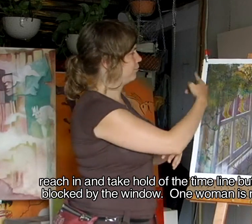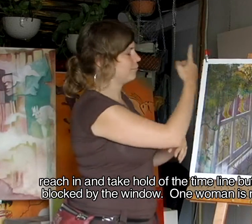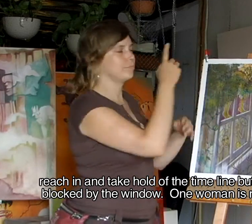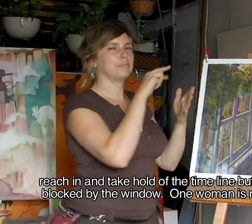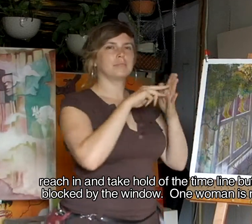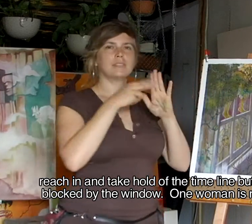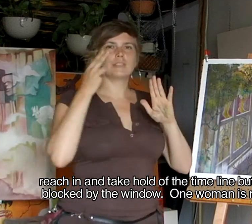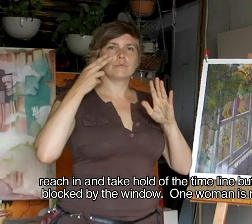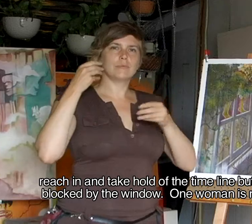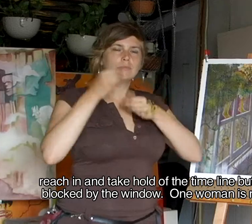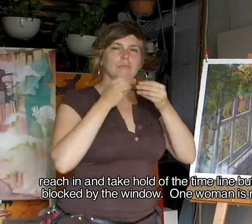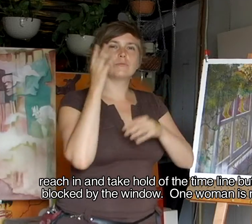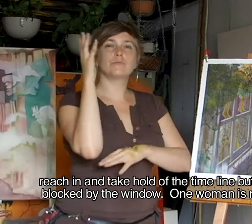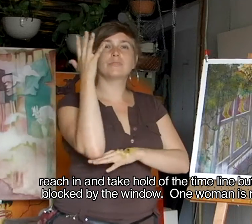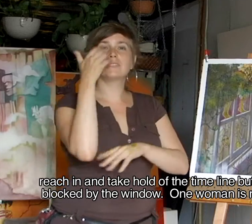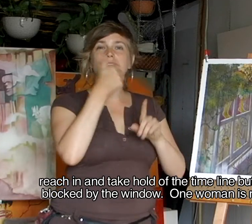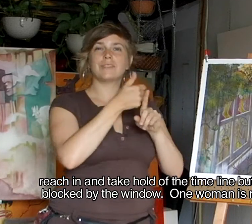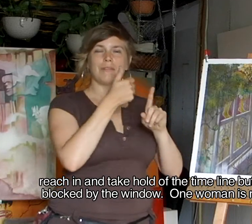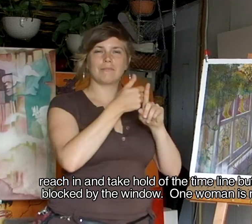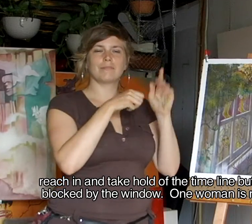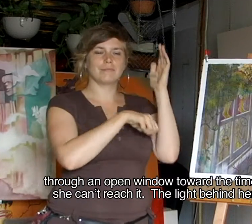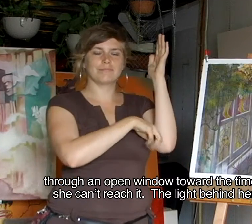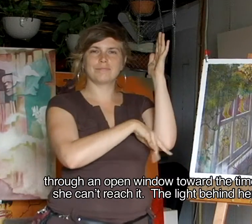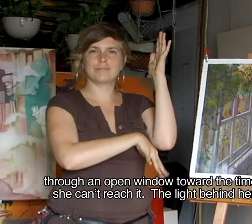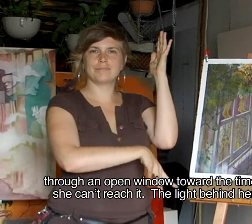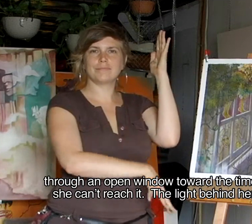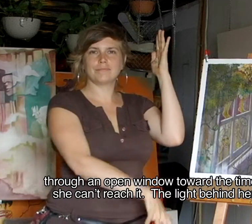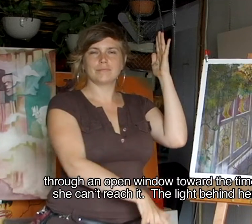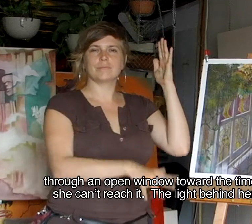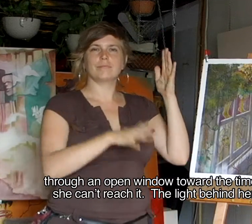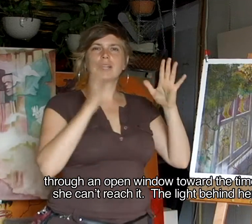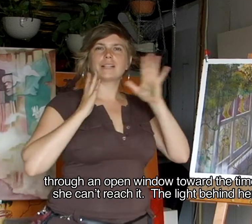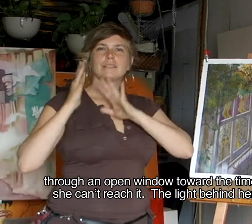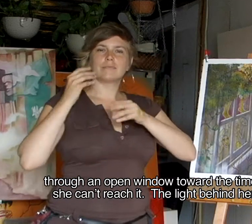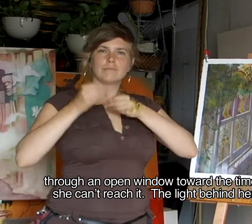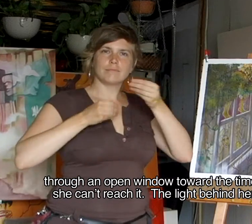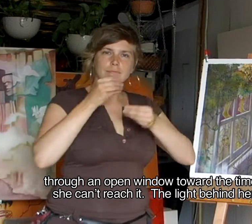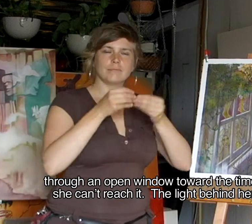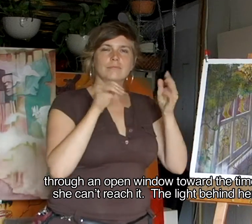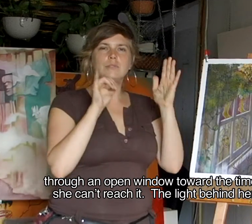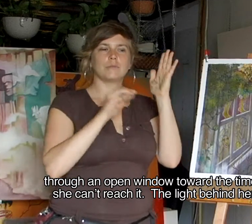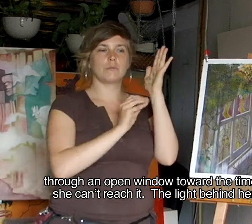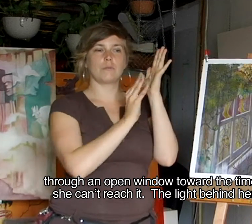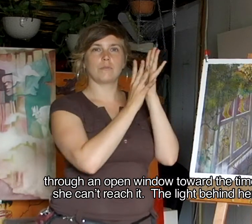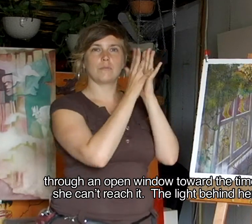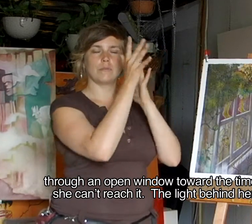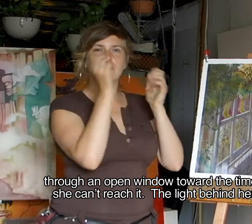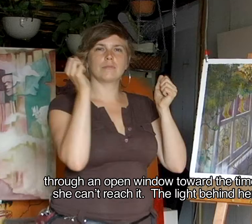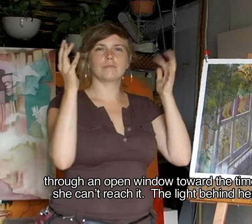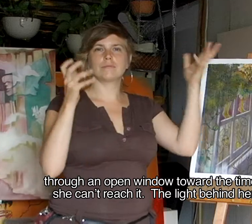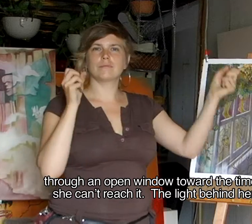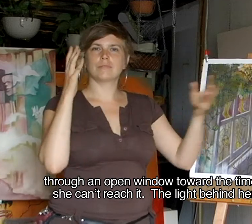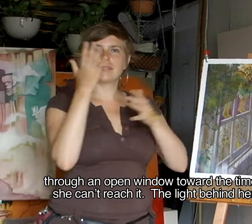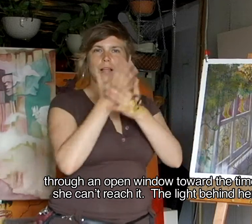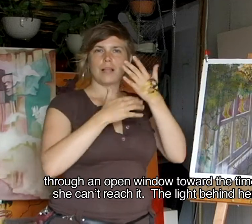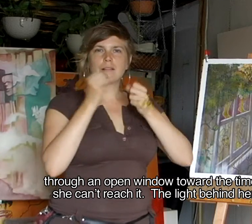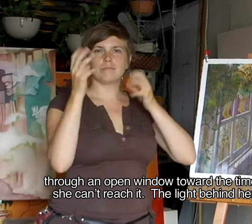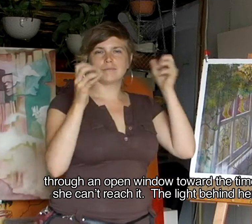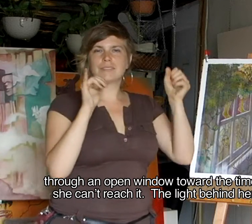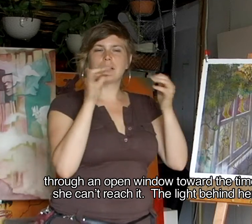looking in. They are concerned about what is happening. They want to reach in and take